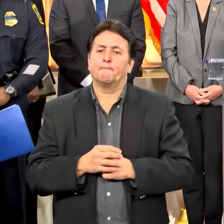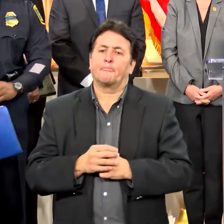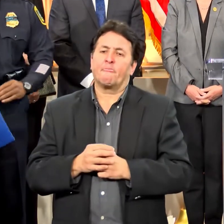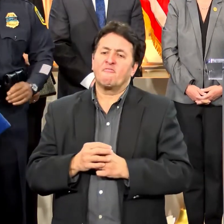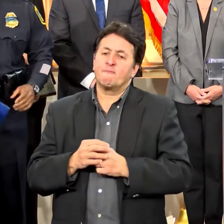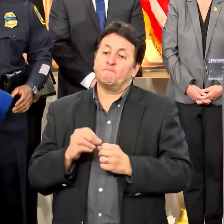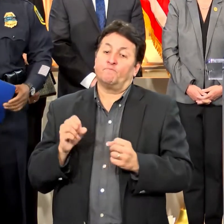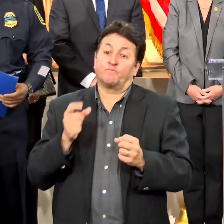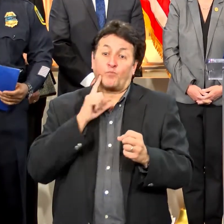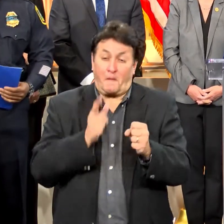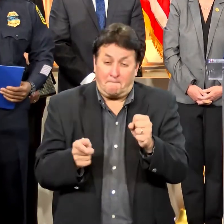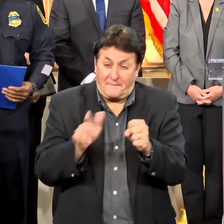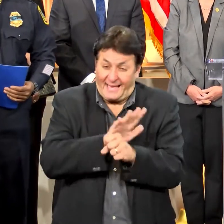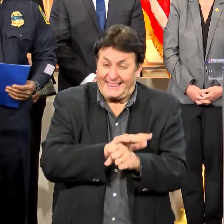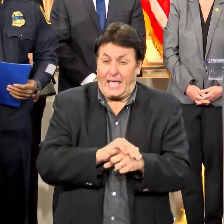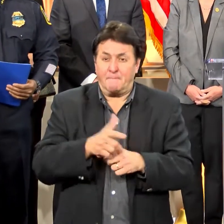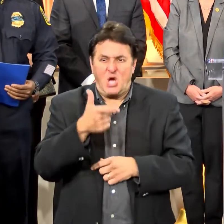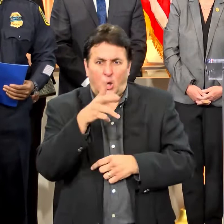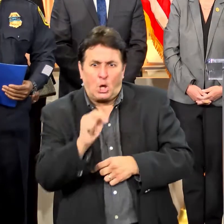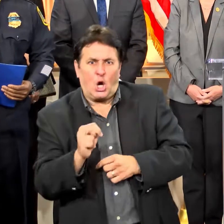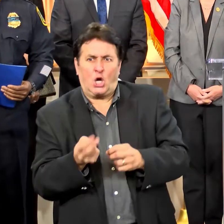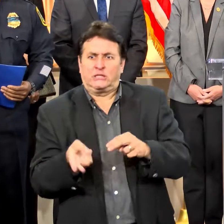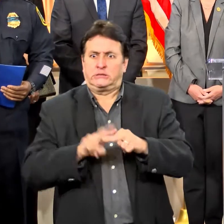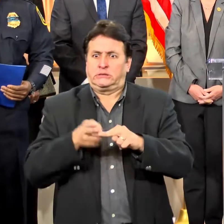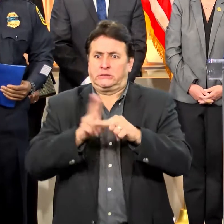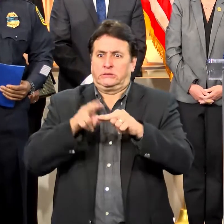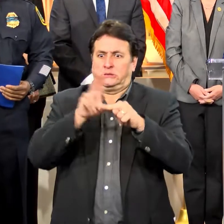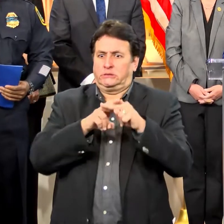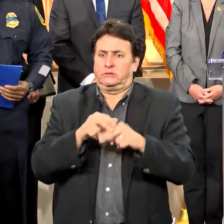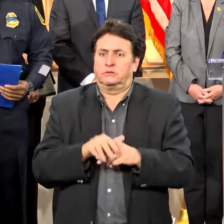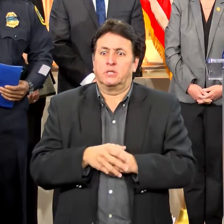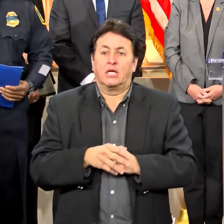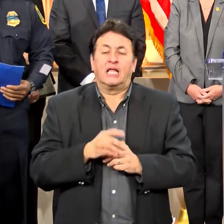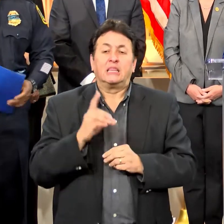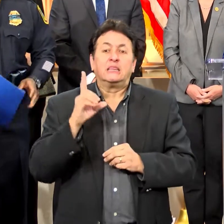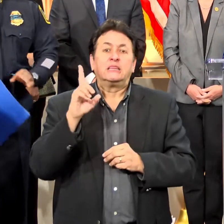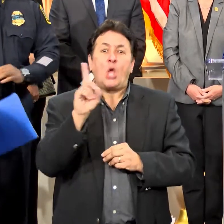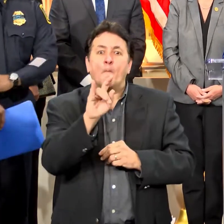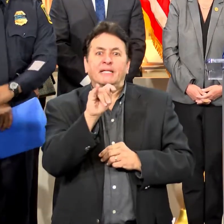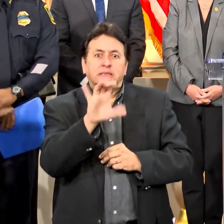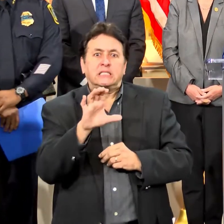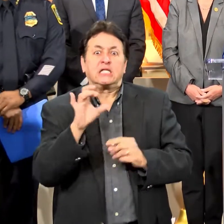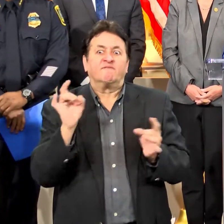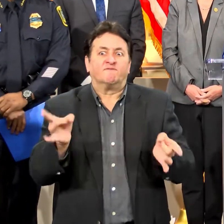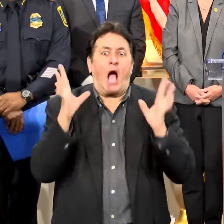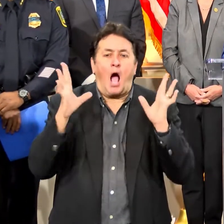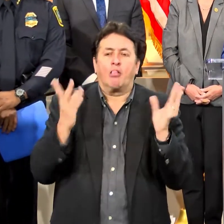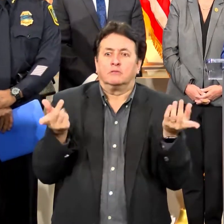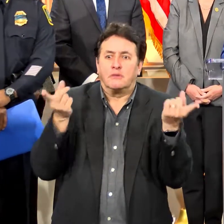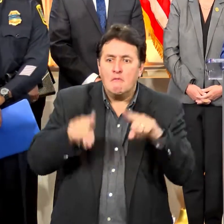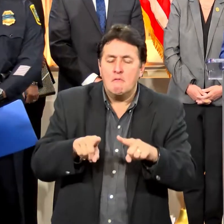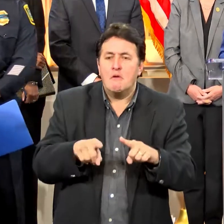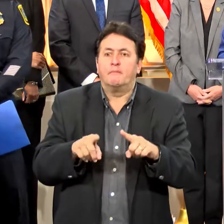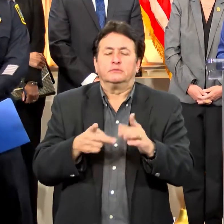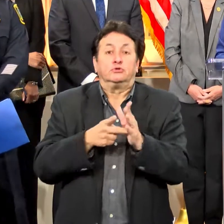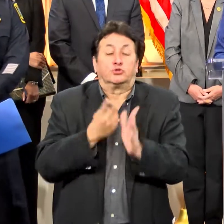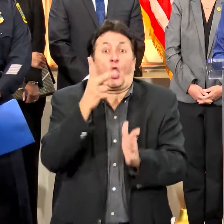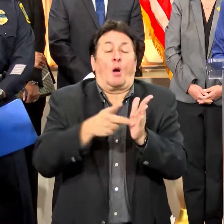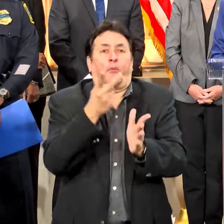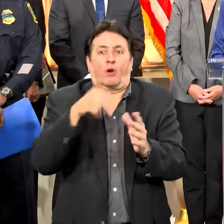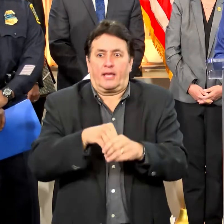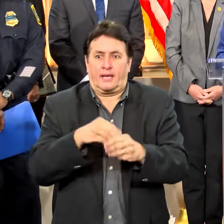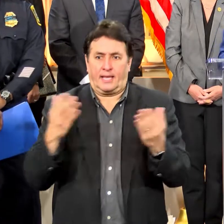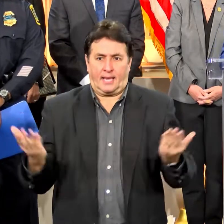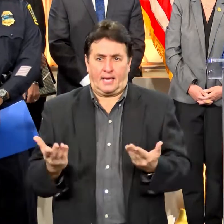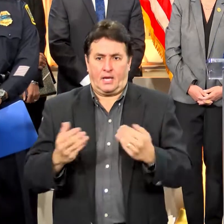streets. Domestic violence cases have more than doubled since 2019, and more people are experiencing